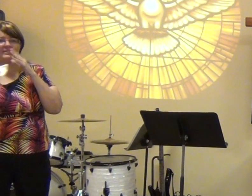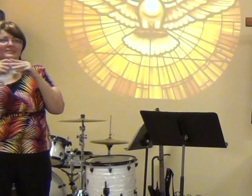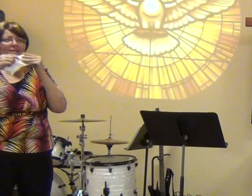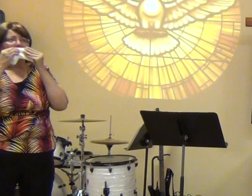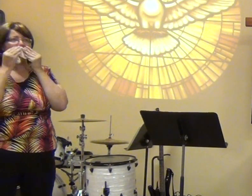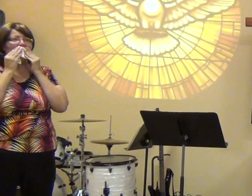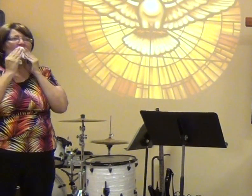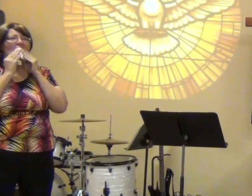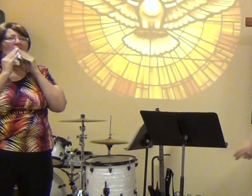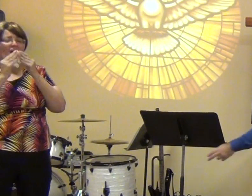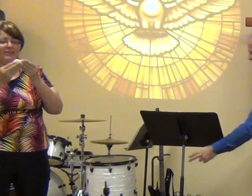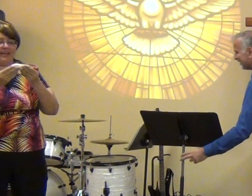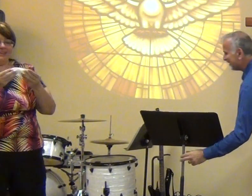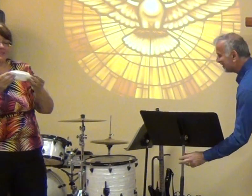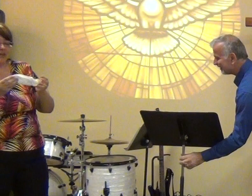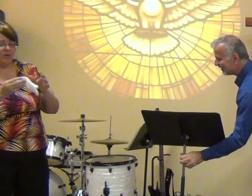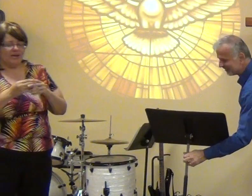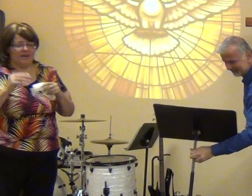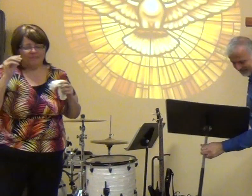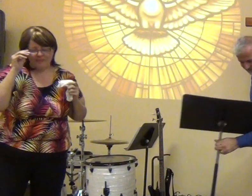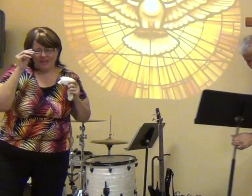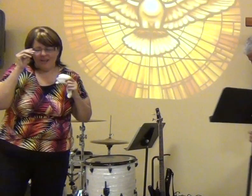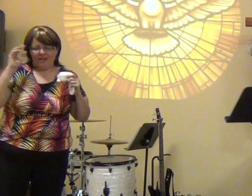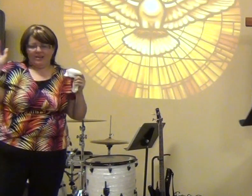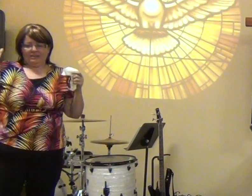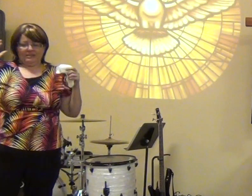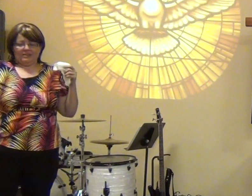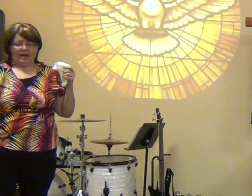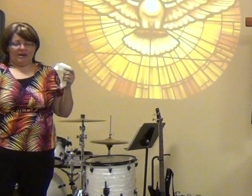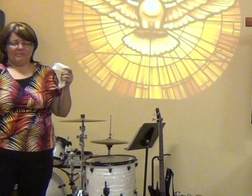with my tears. Okay, so